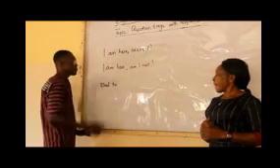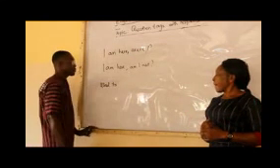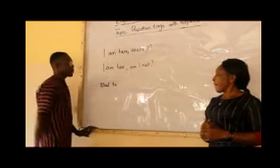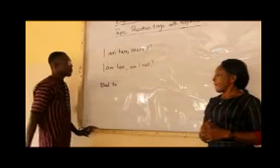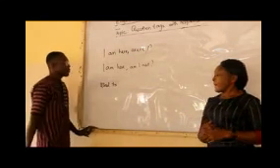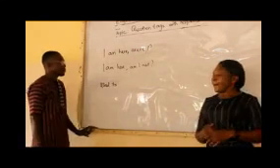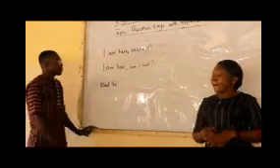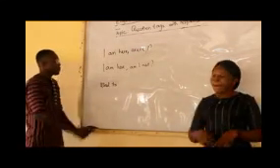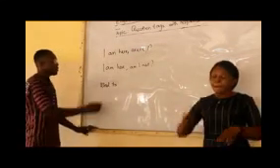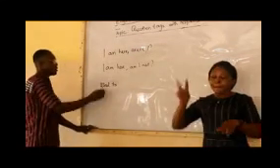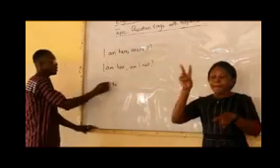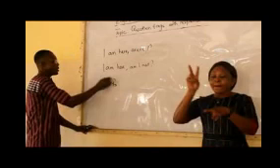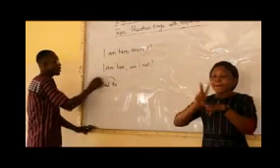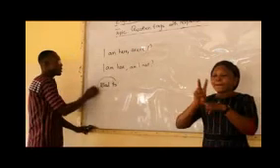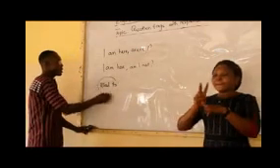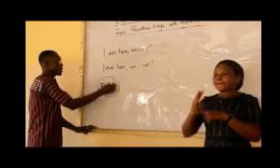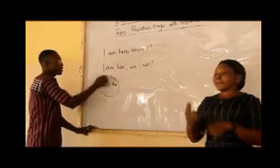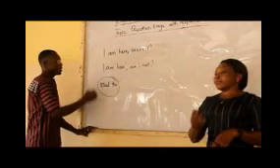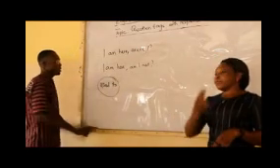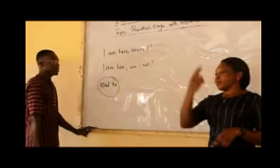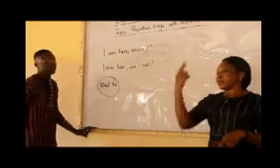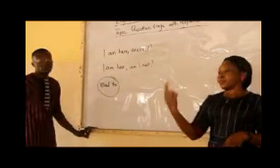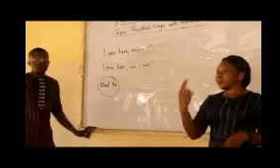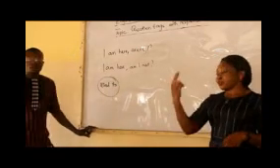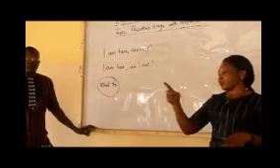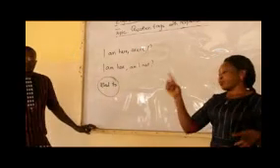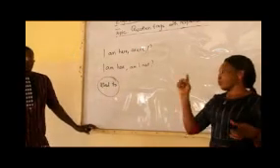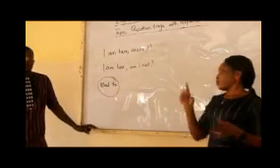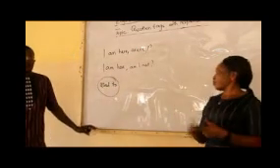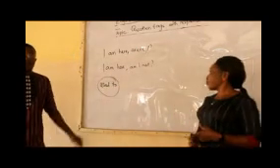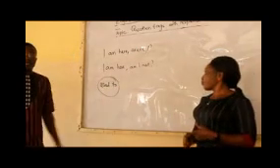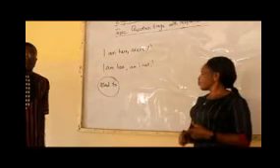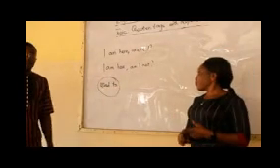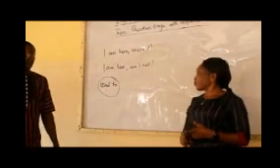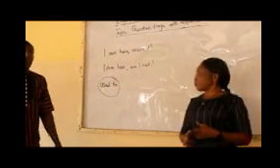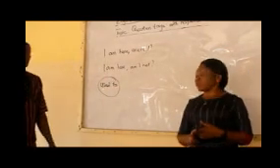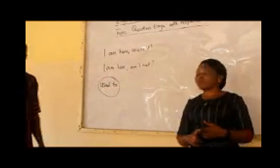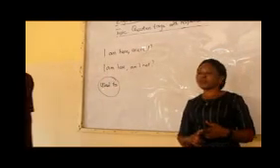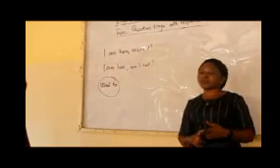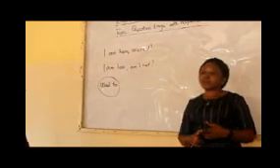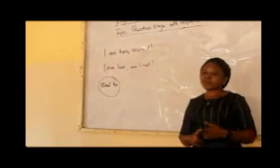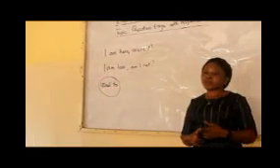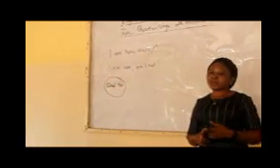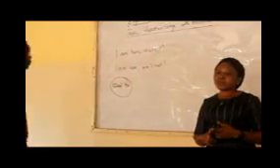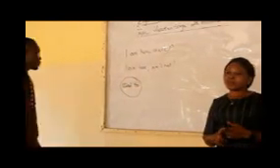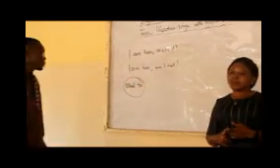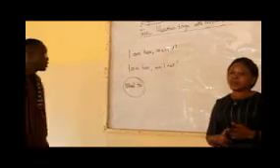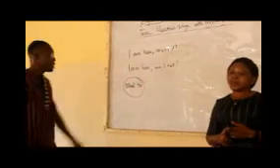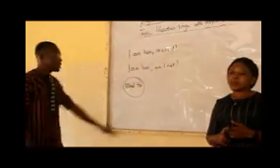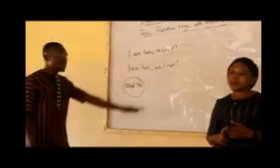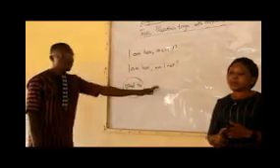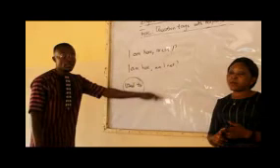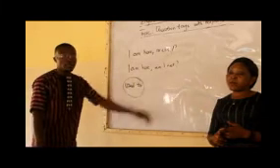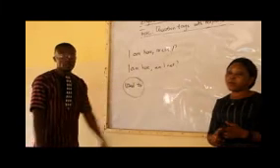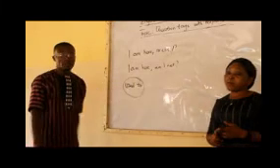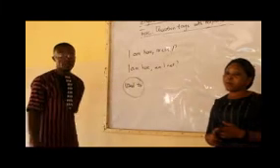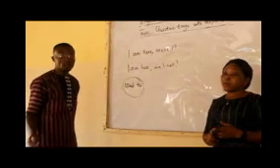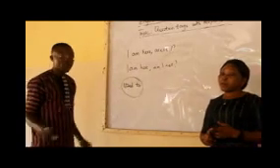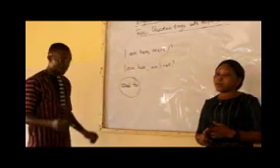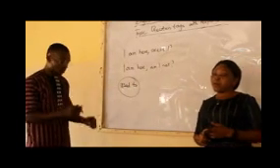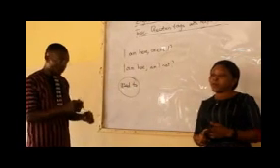Two, when this particular verb is used in a